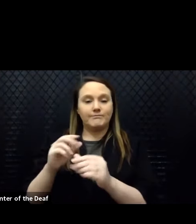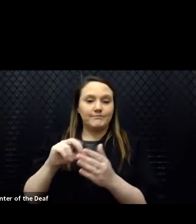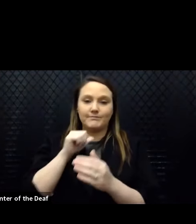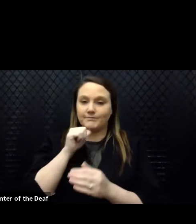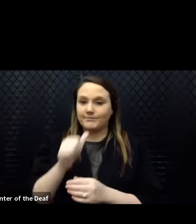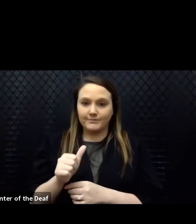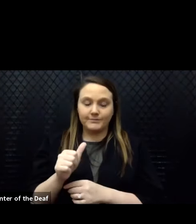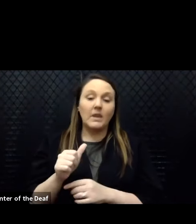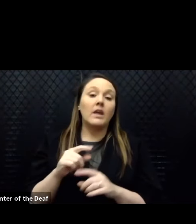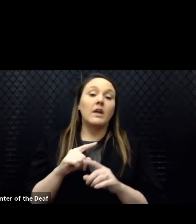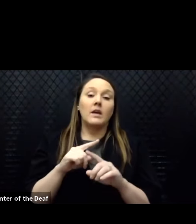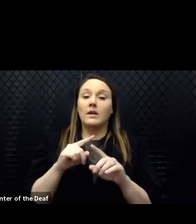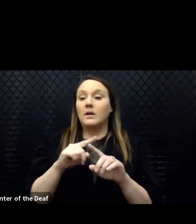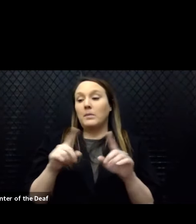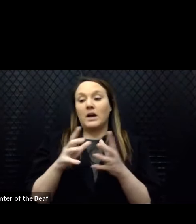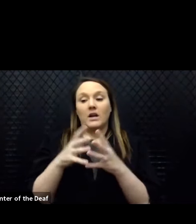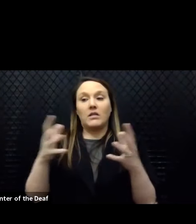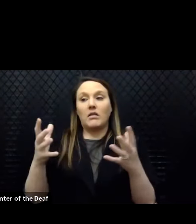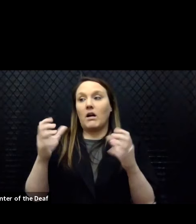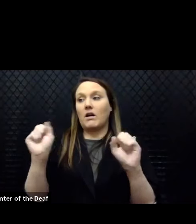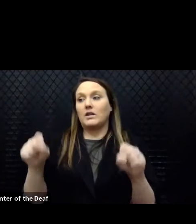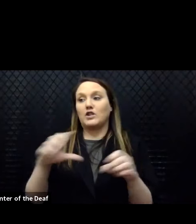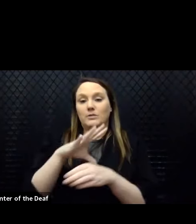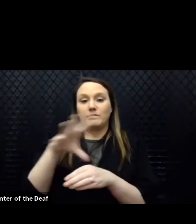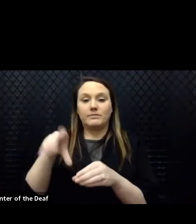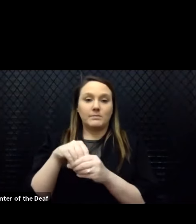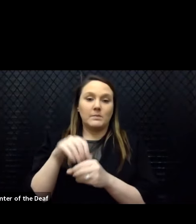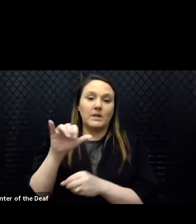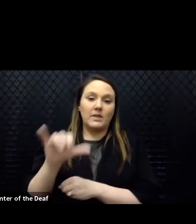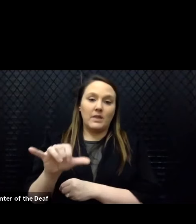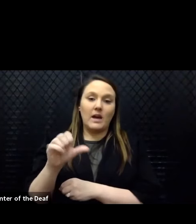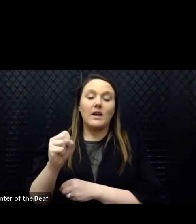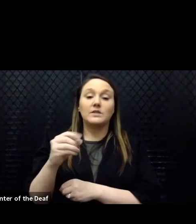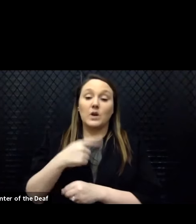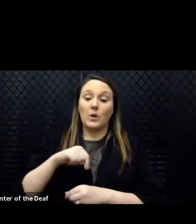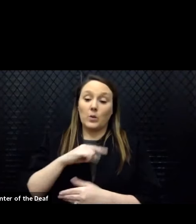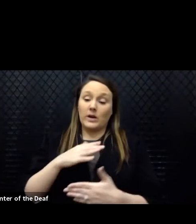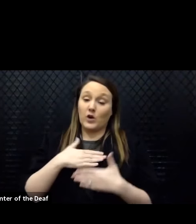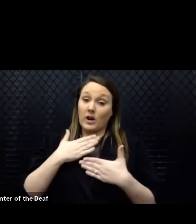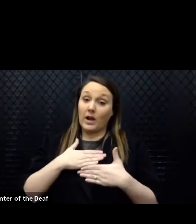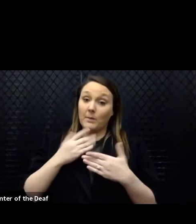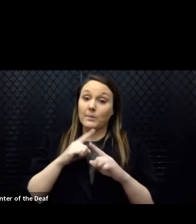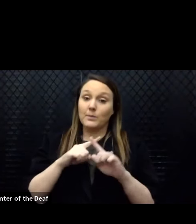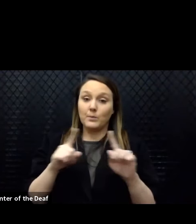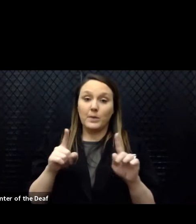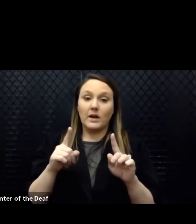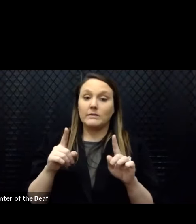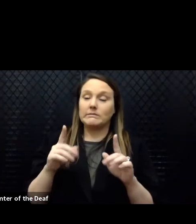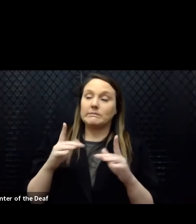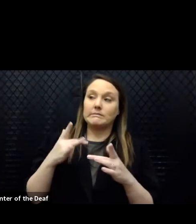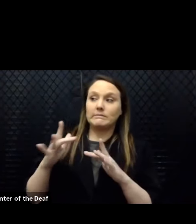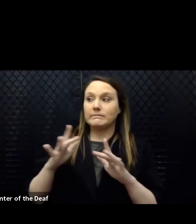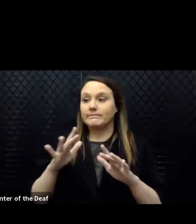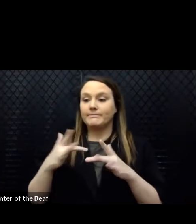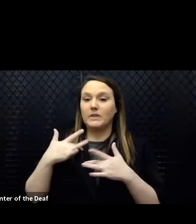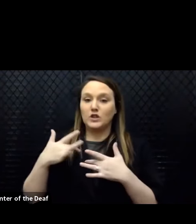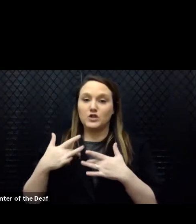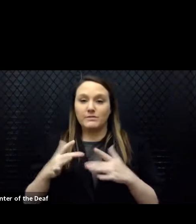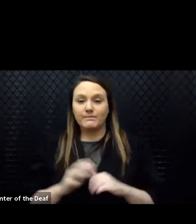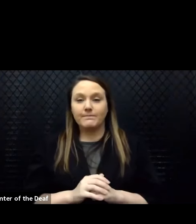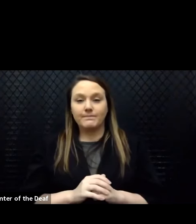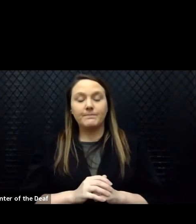a lot of things that could factor into that. So we're happy, but we're very cautious as well.